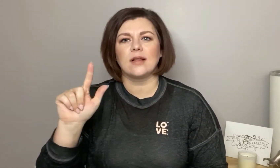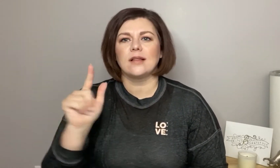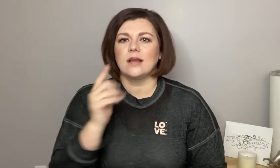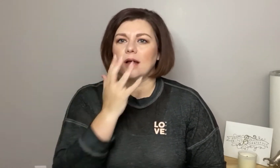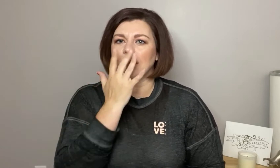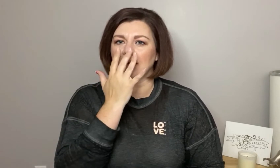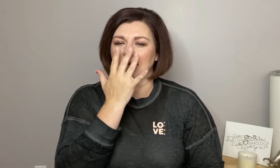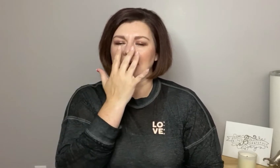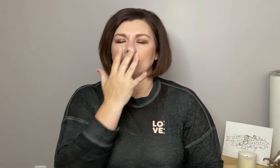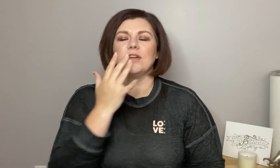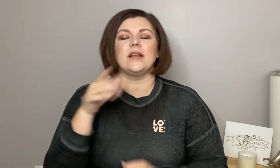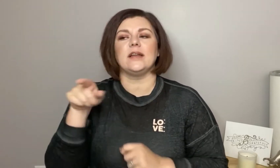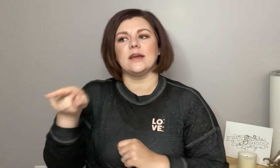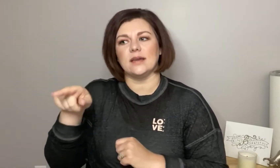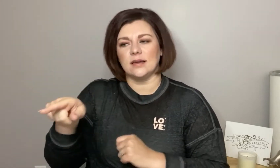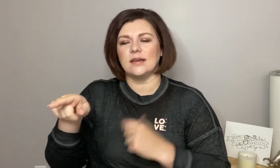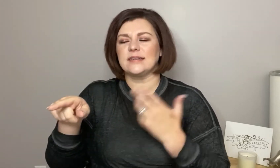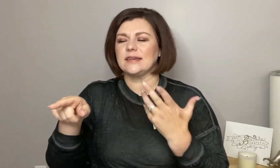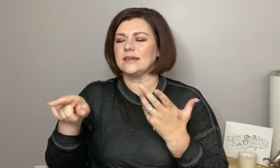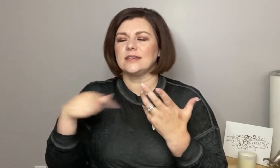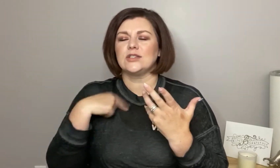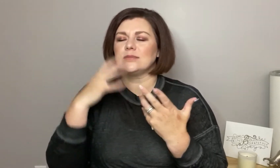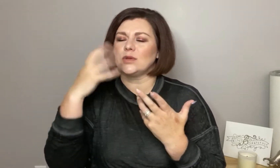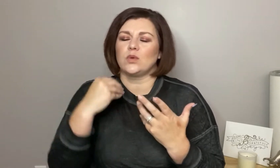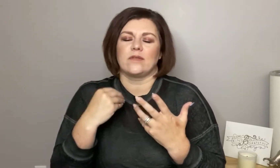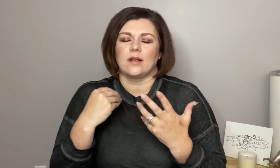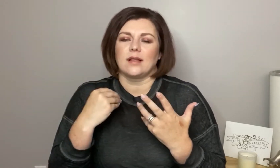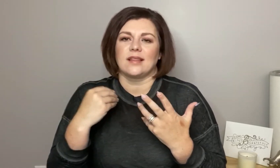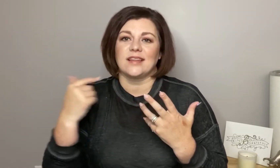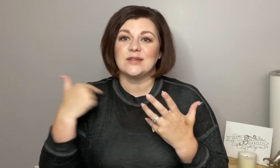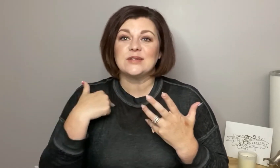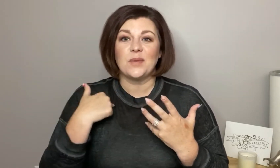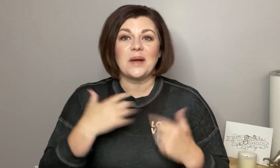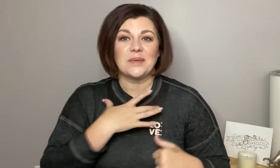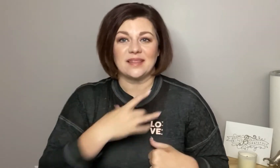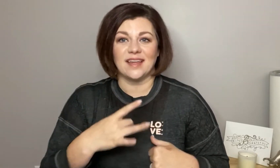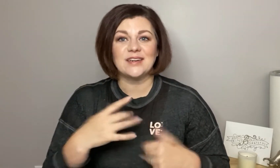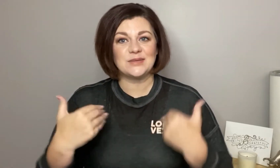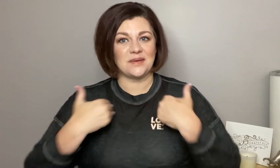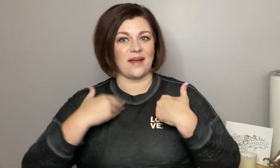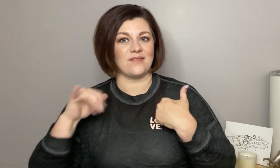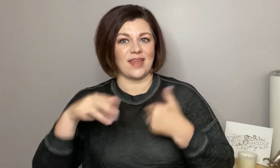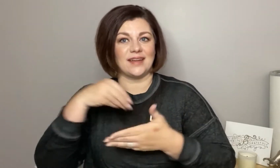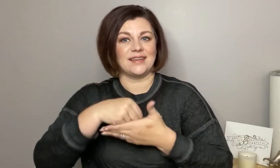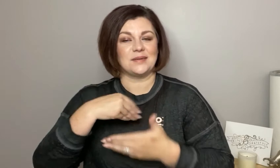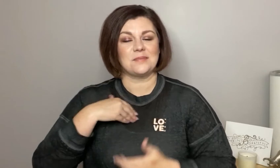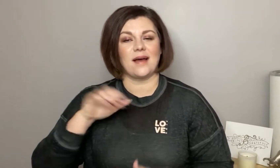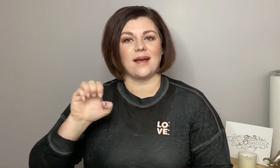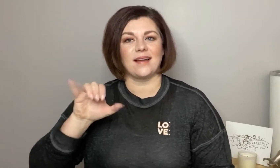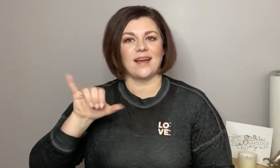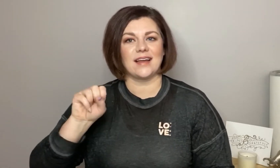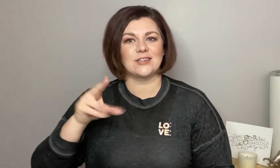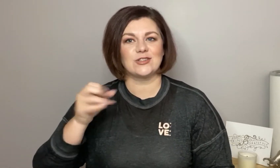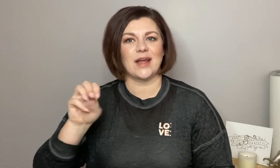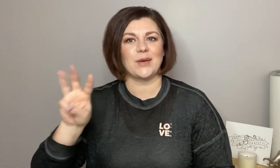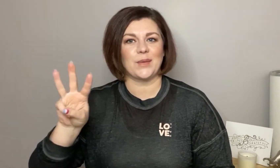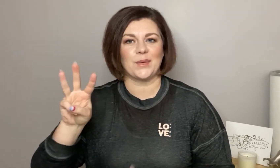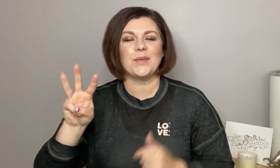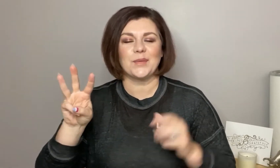the neutral colors that are in there. They're so beautiful, but I would really like to get that eyeshadow